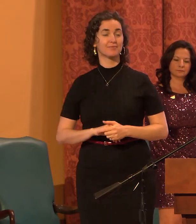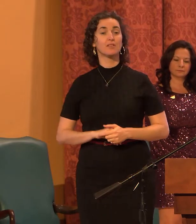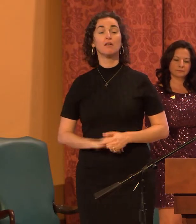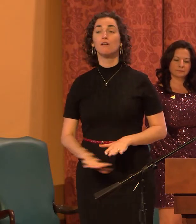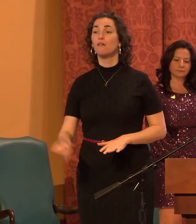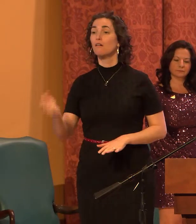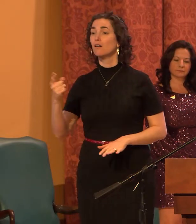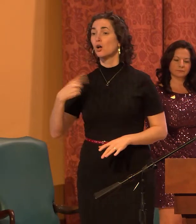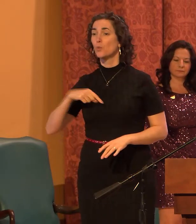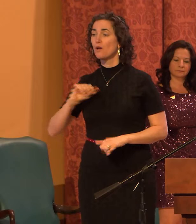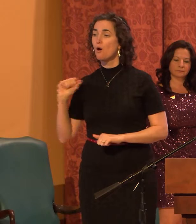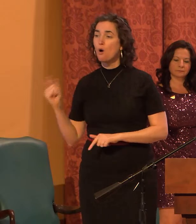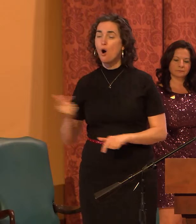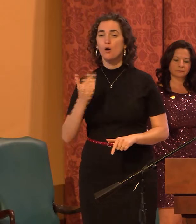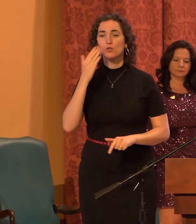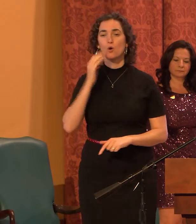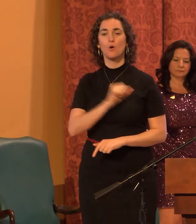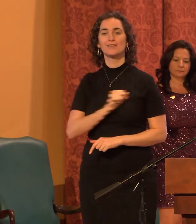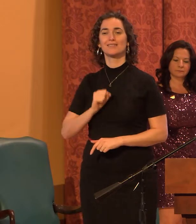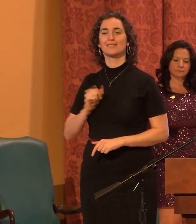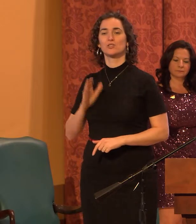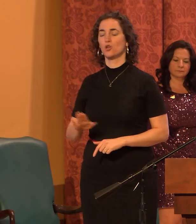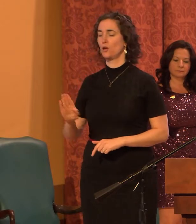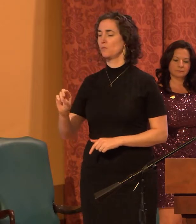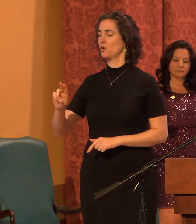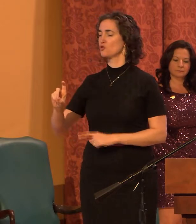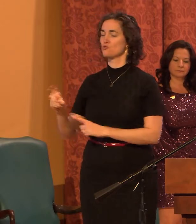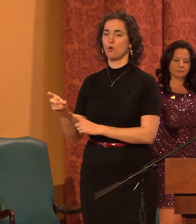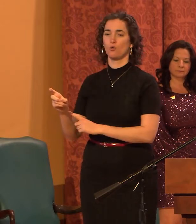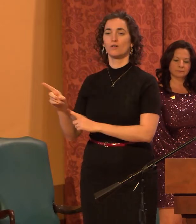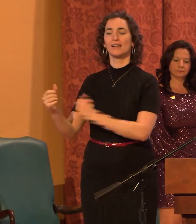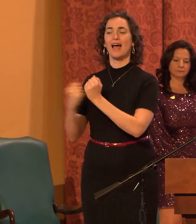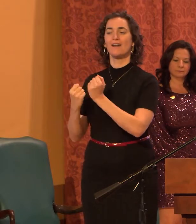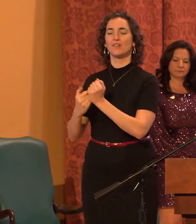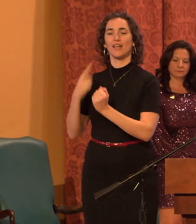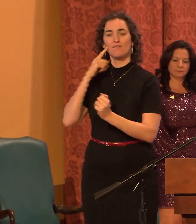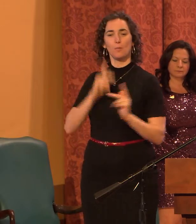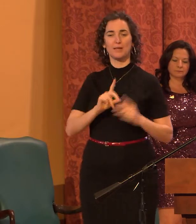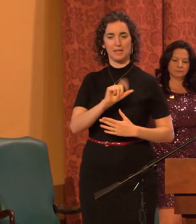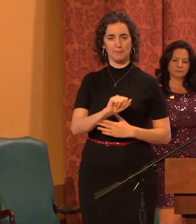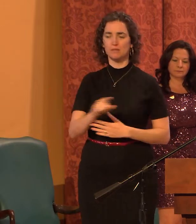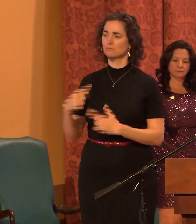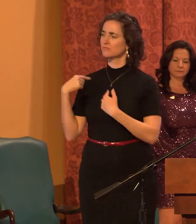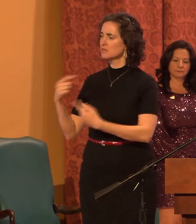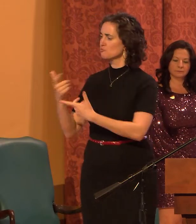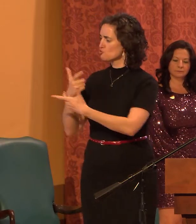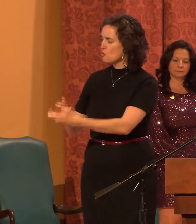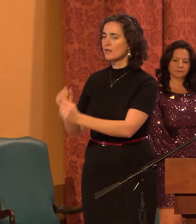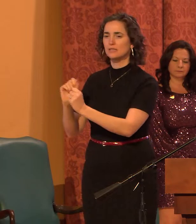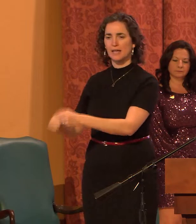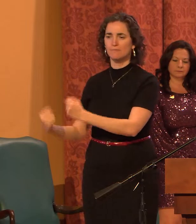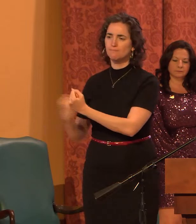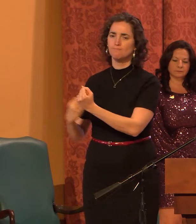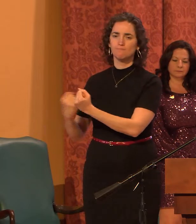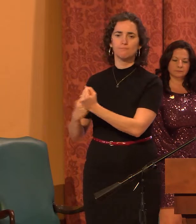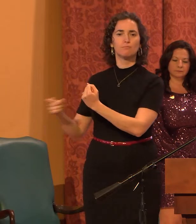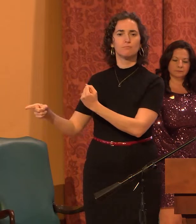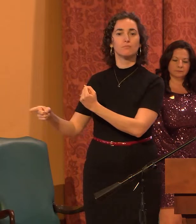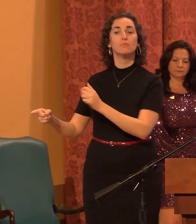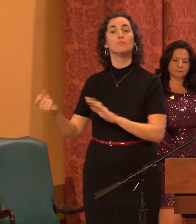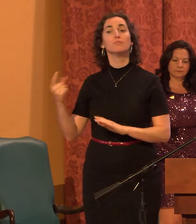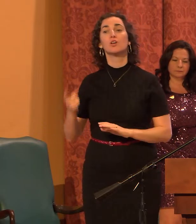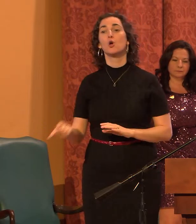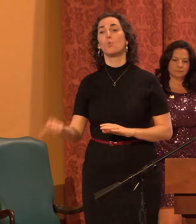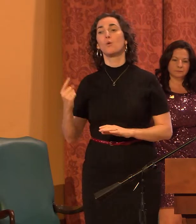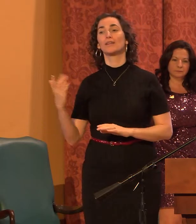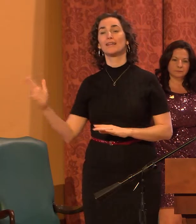Although we all know that Senator Boudreaux has been a dependable advocate for the people of the disability community, one of